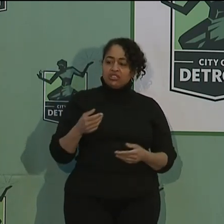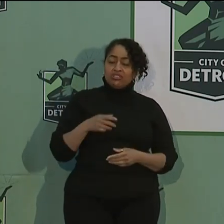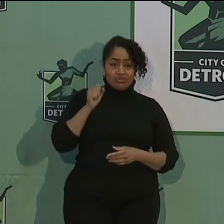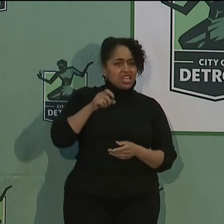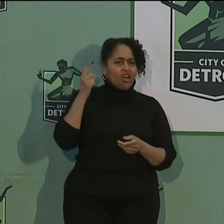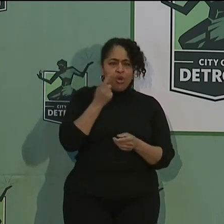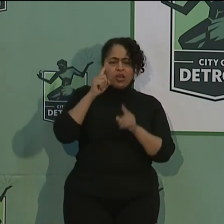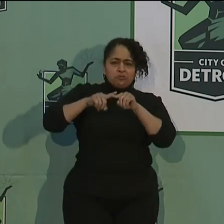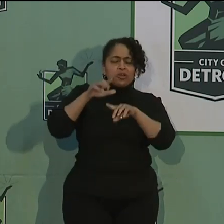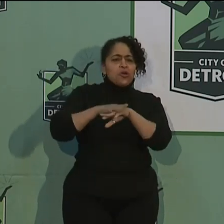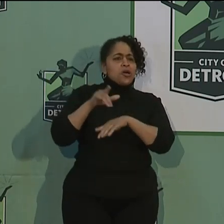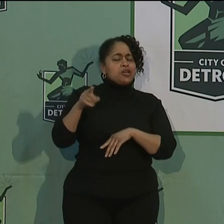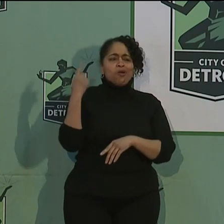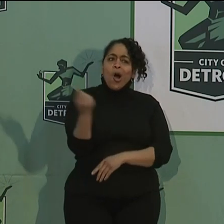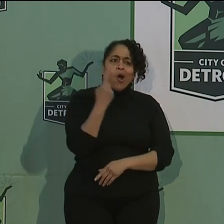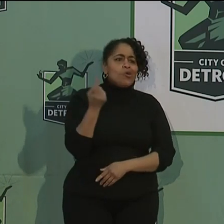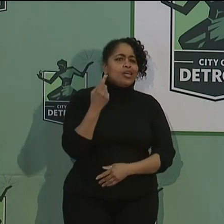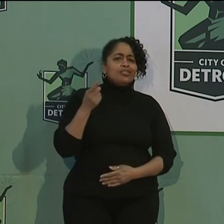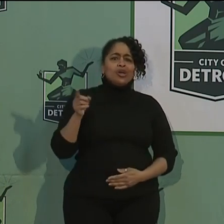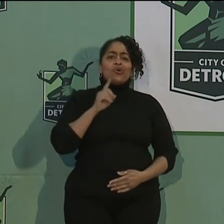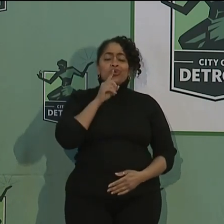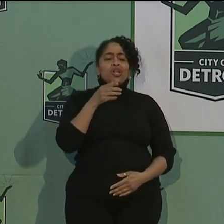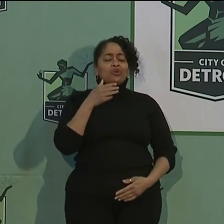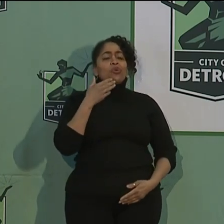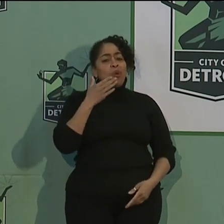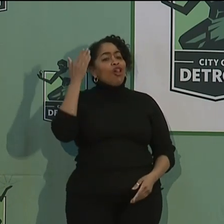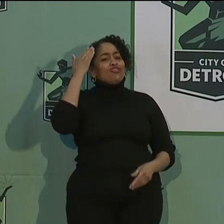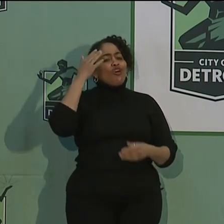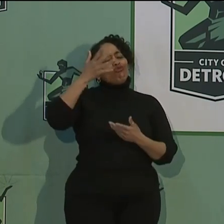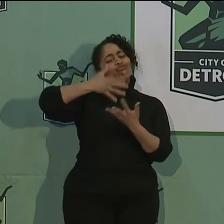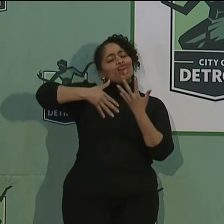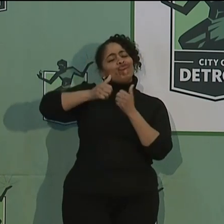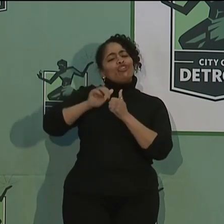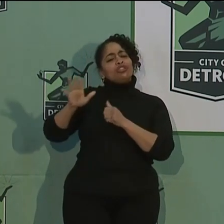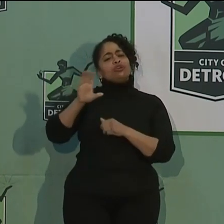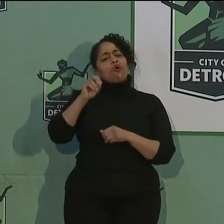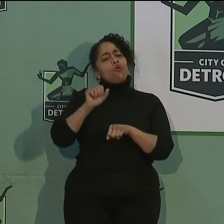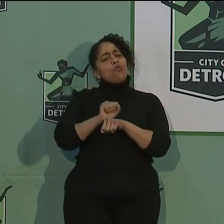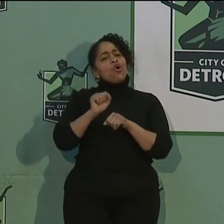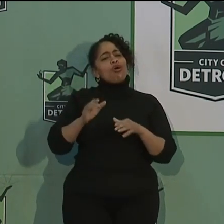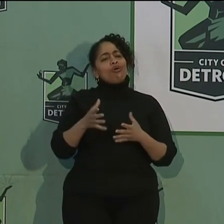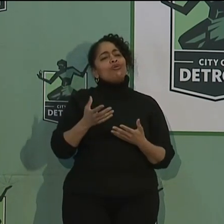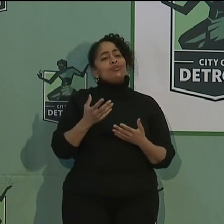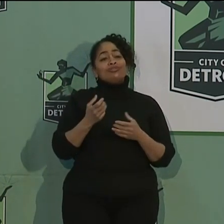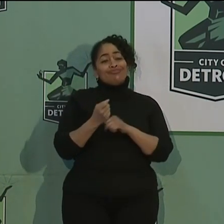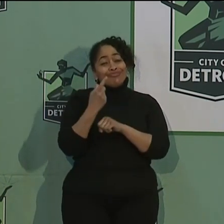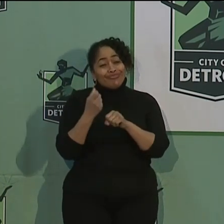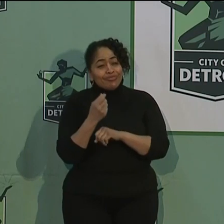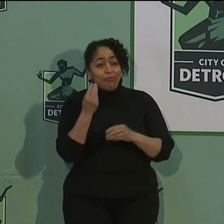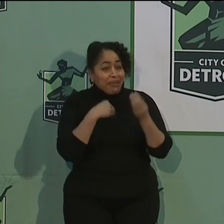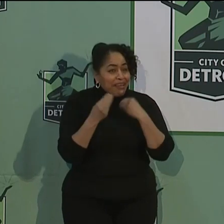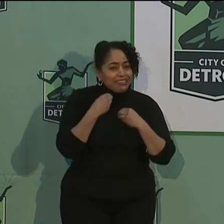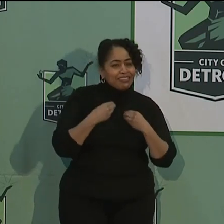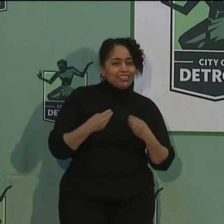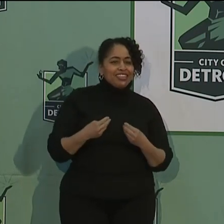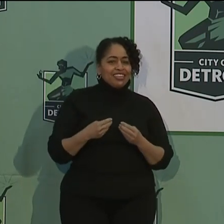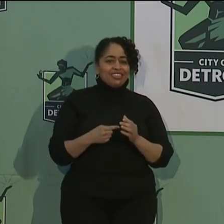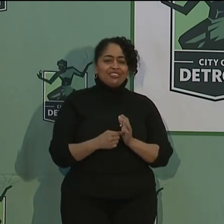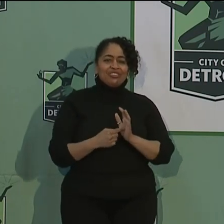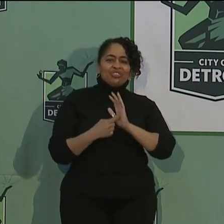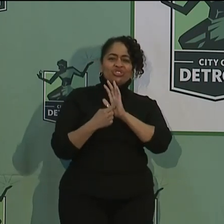time, and was well known among his coworkers at the annual picnic and showing off his chess